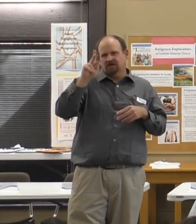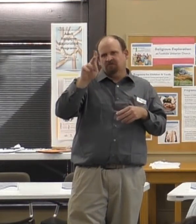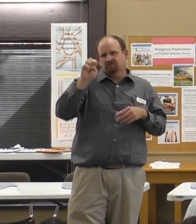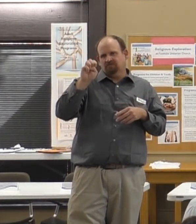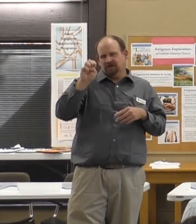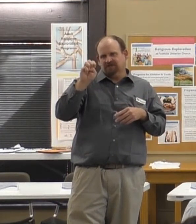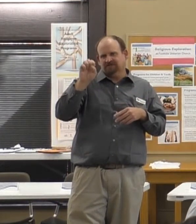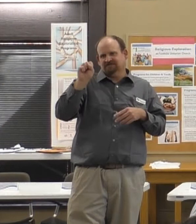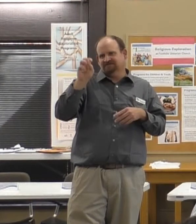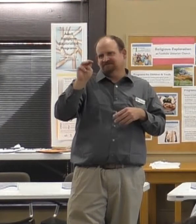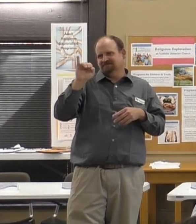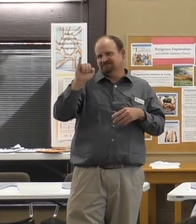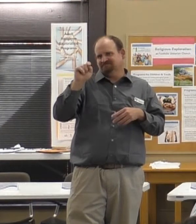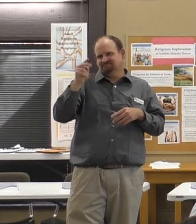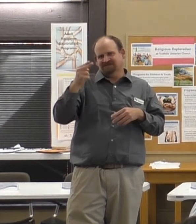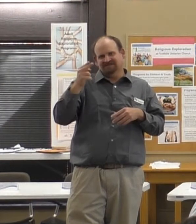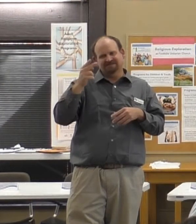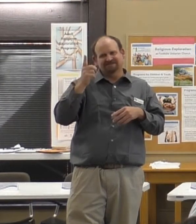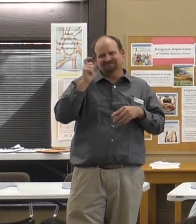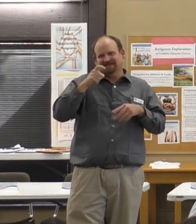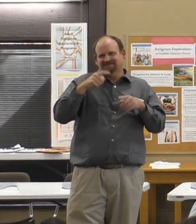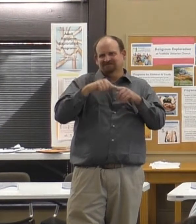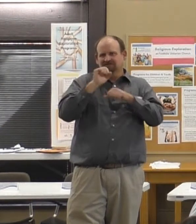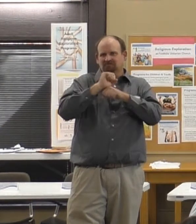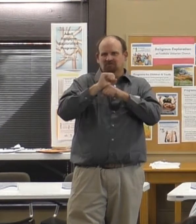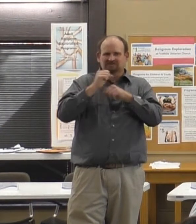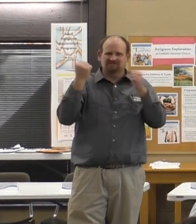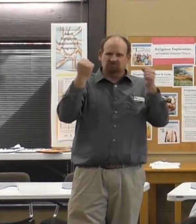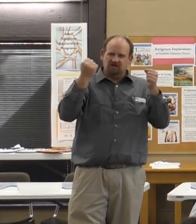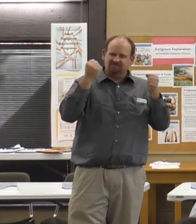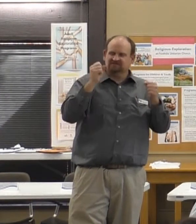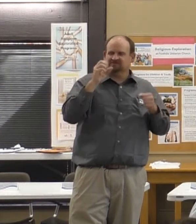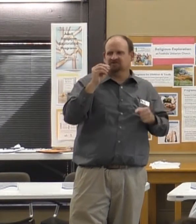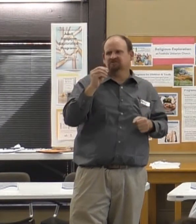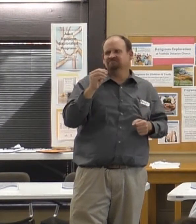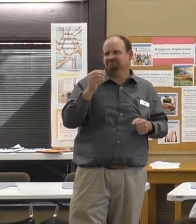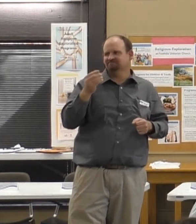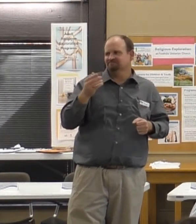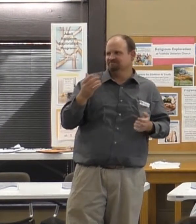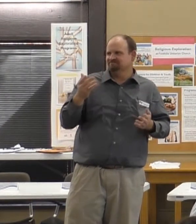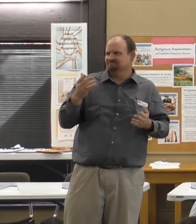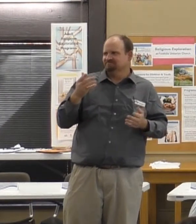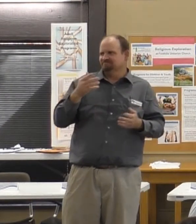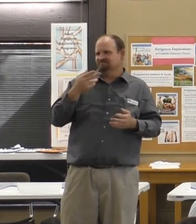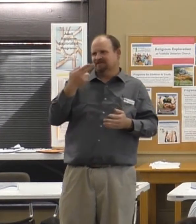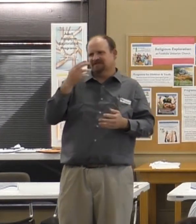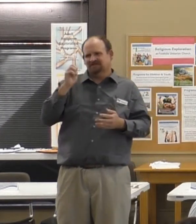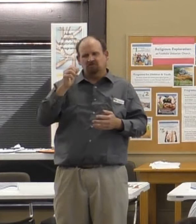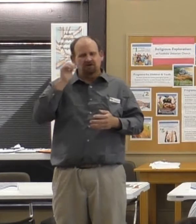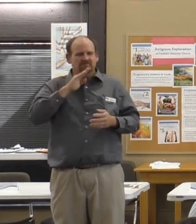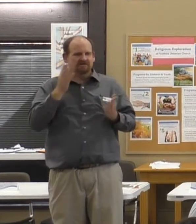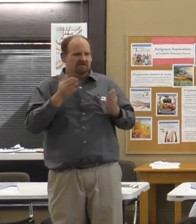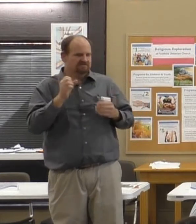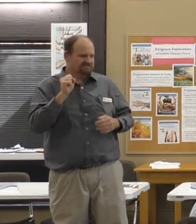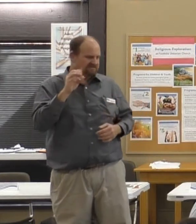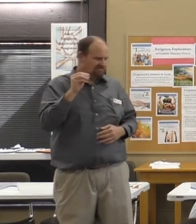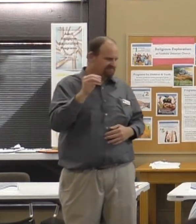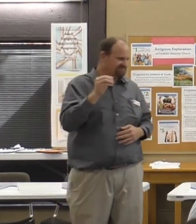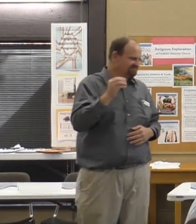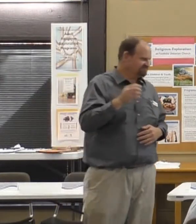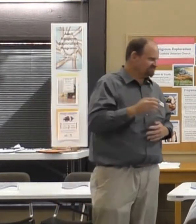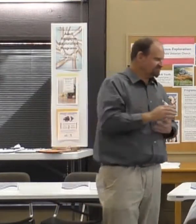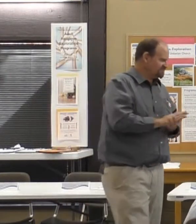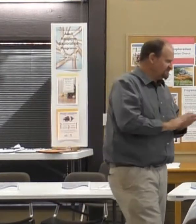Now there is a gentleman, Mike Smith, who was on the board, but he was unable to attend due to work. And